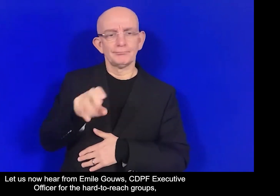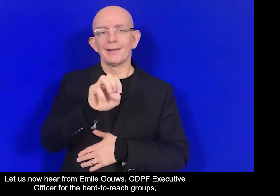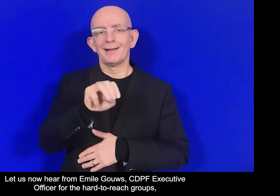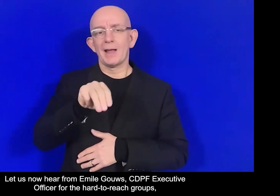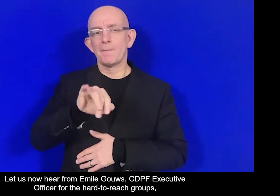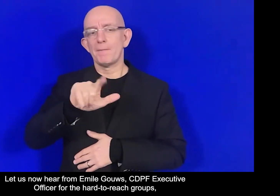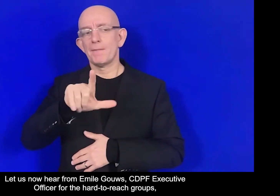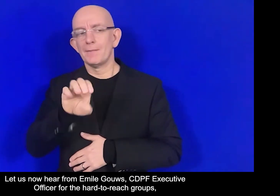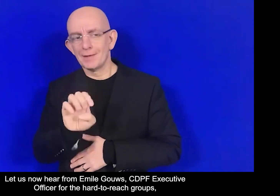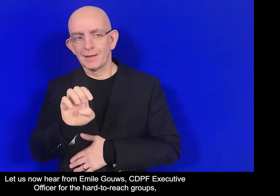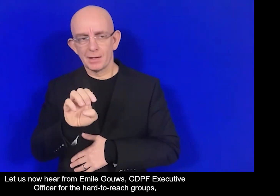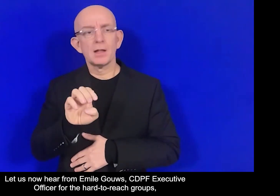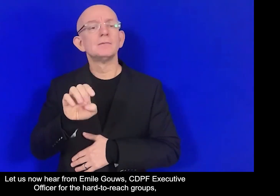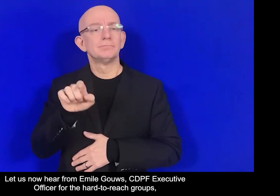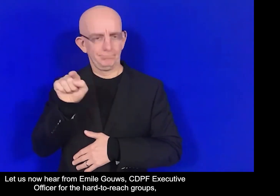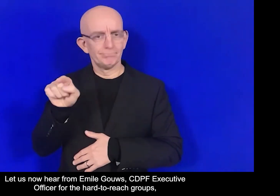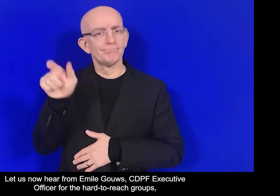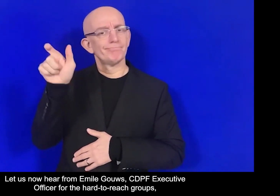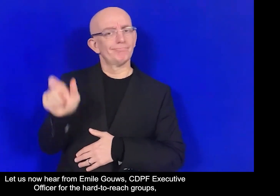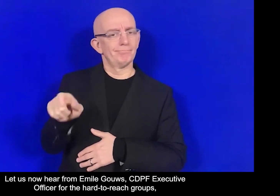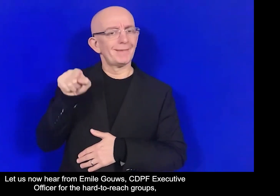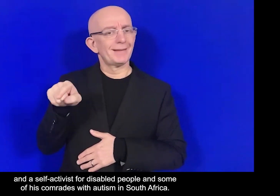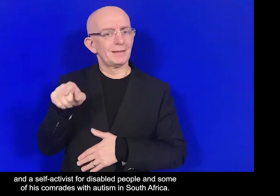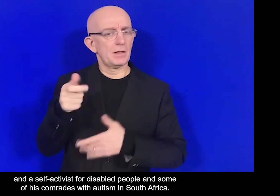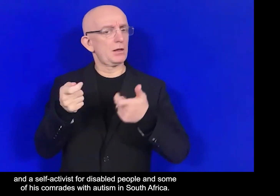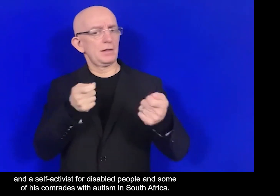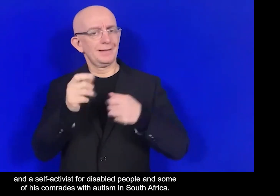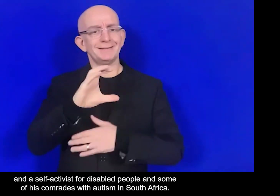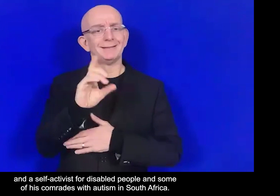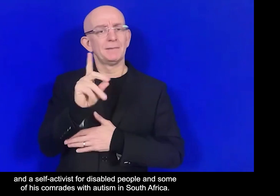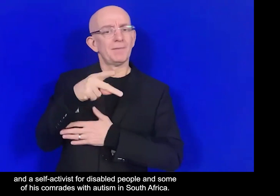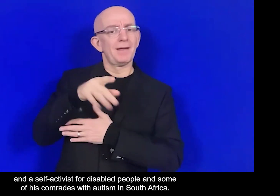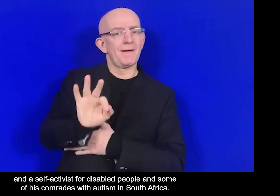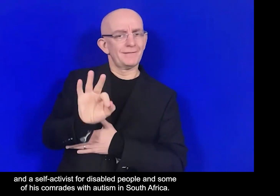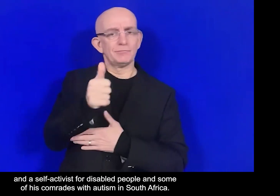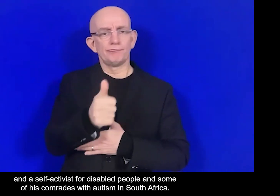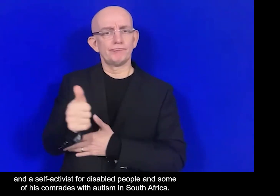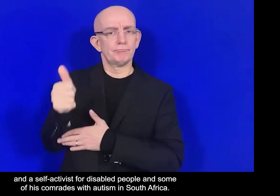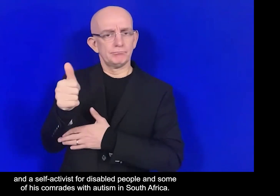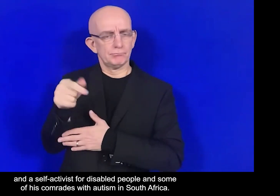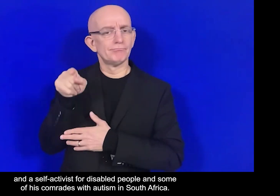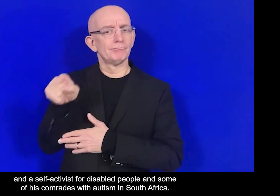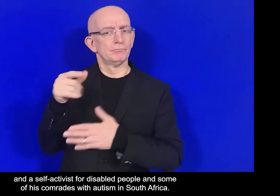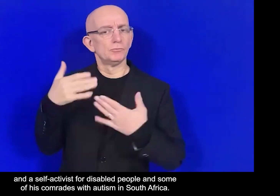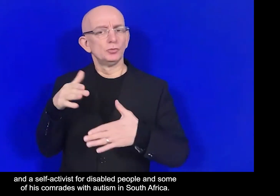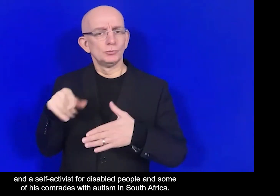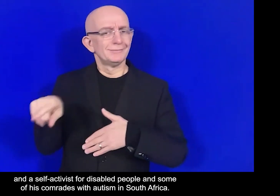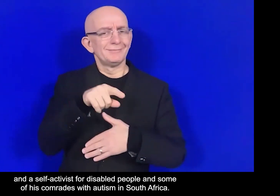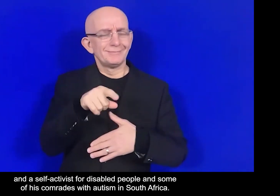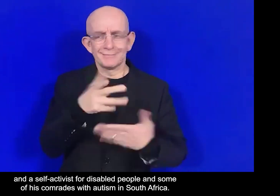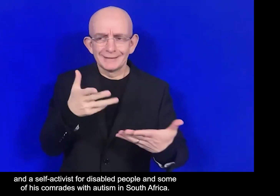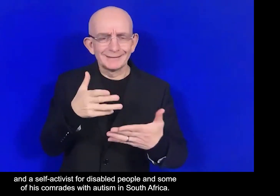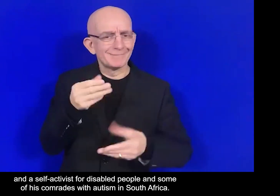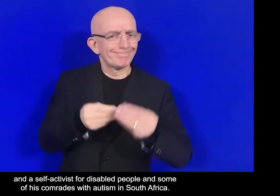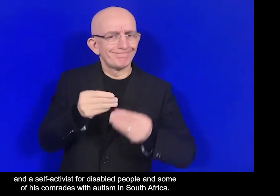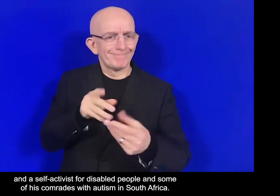Executive Officer for the hard-to-reach groups and a self-advocate for disabled people, and some of his comrades with autism in